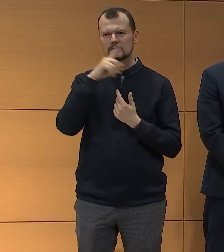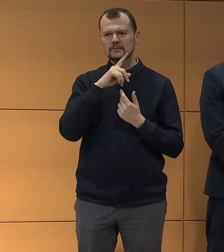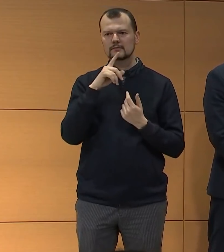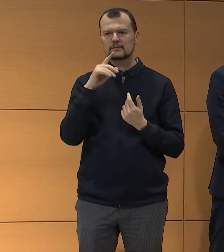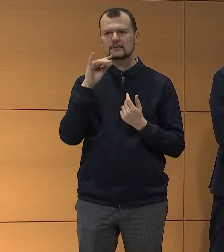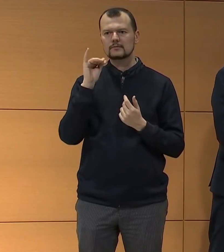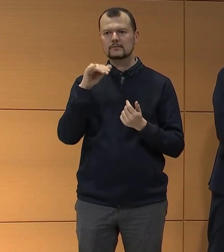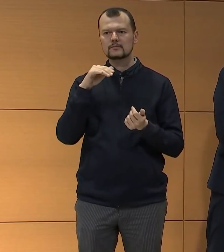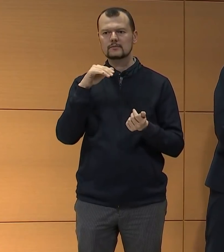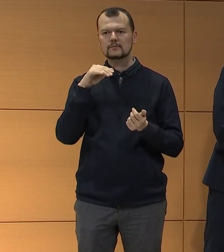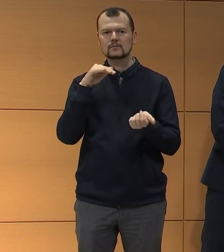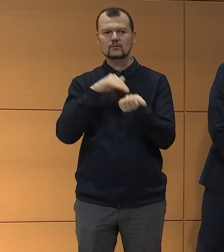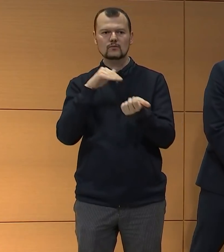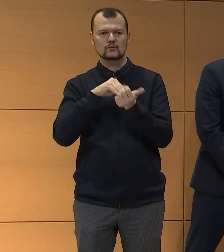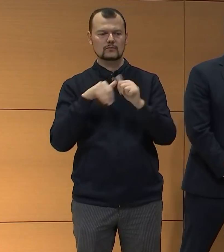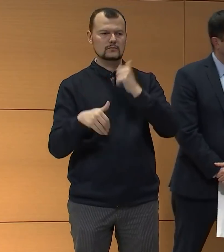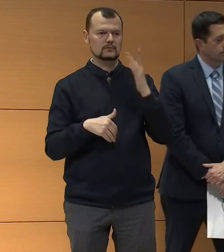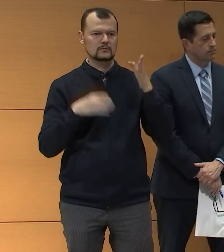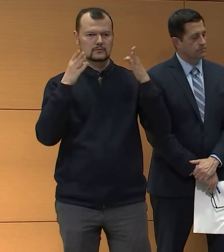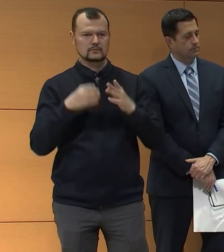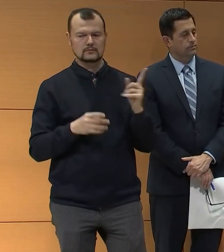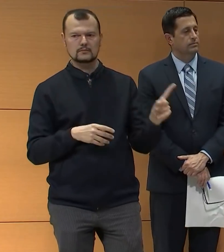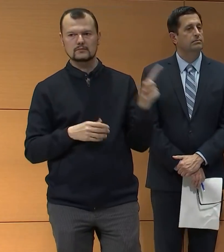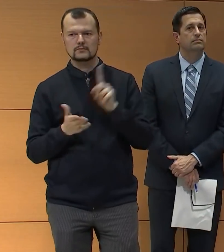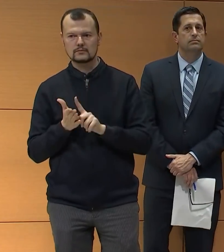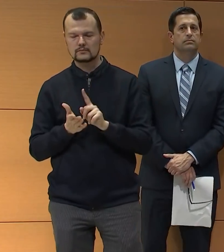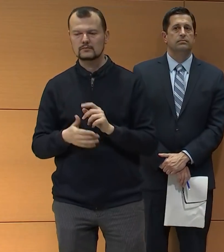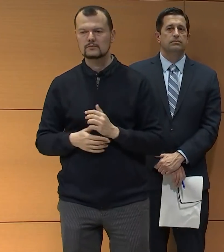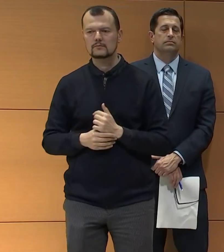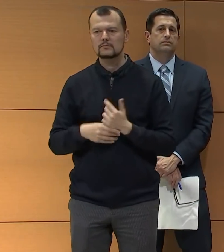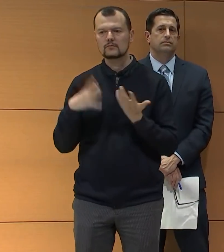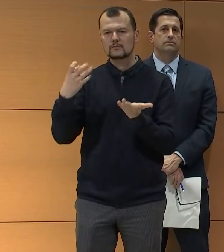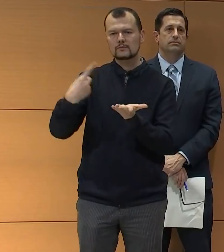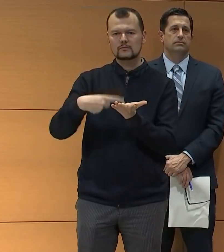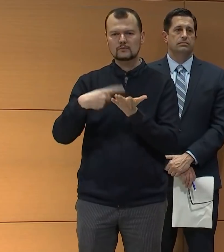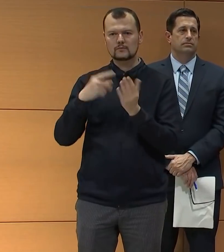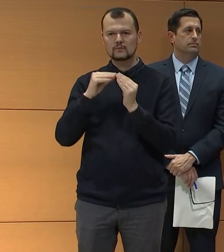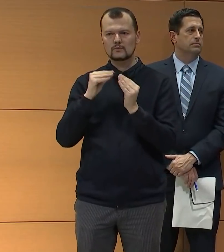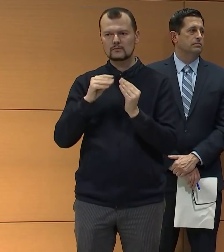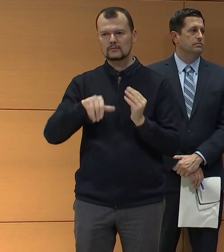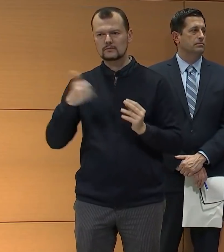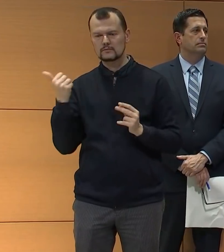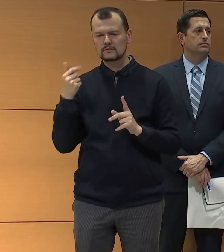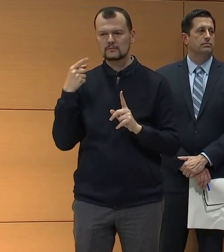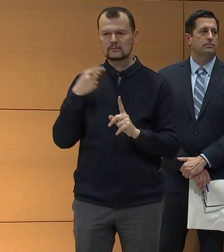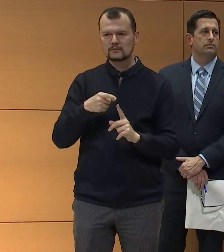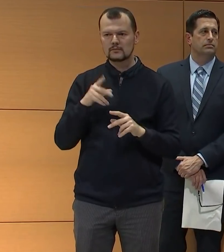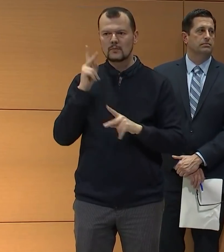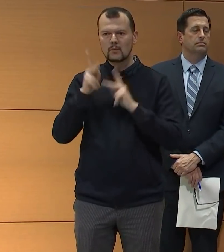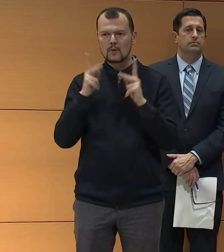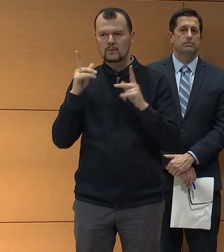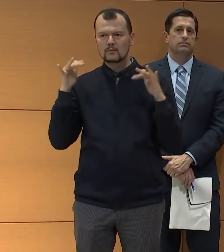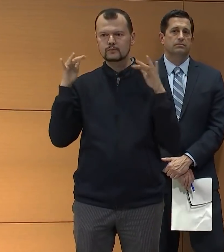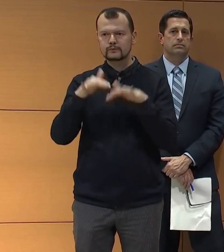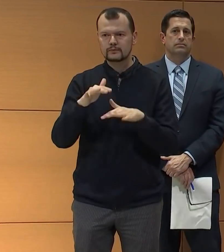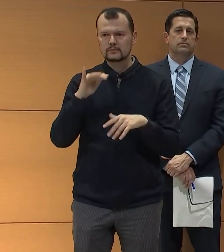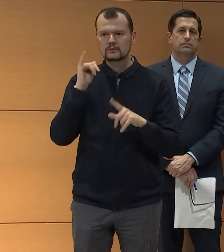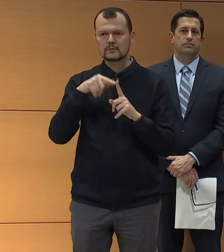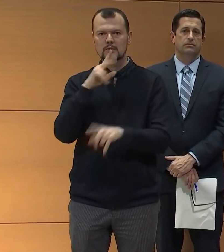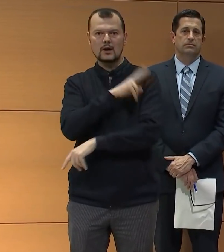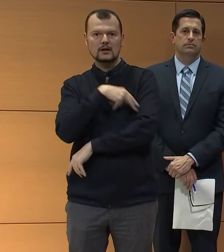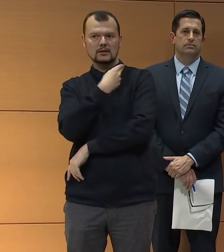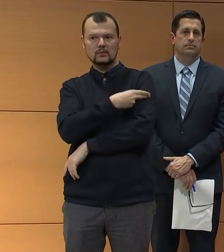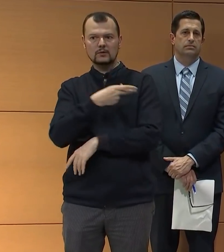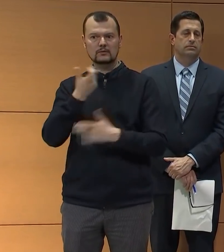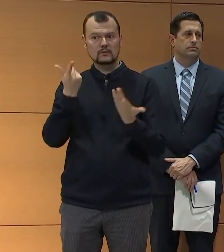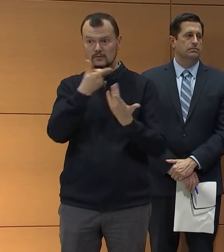in terms of just the influx that we may be prepared to see at the hospitals, what are you seeing currently? Are we prepared for testing,